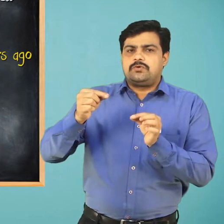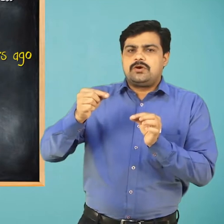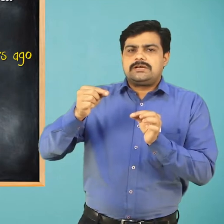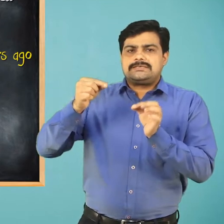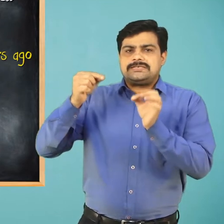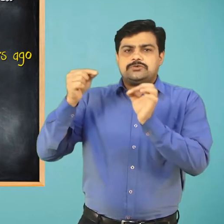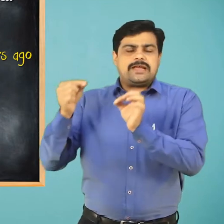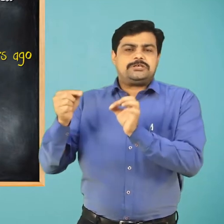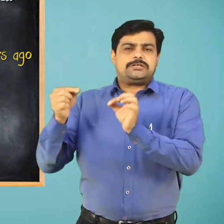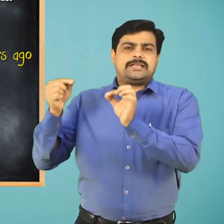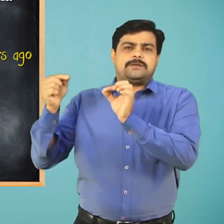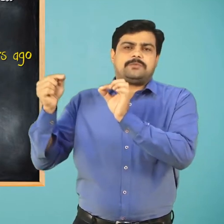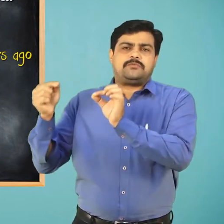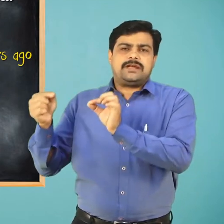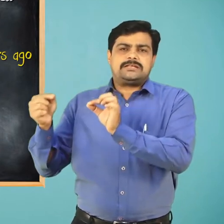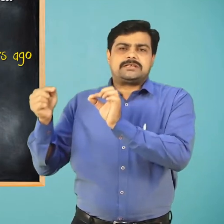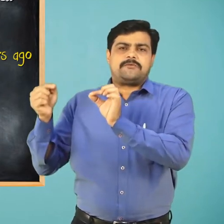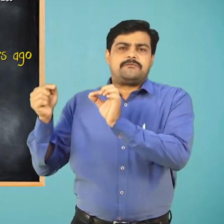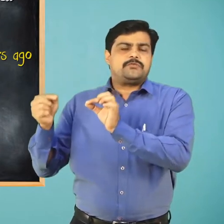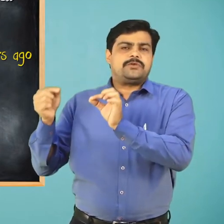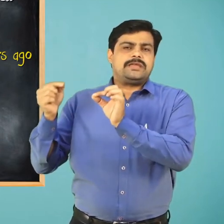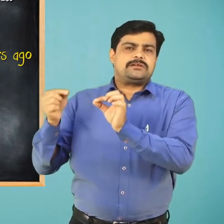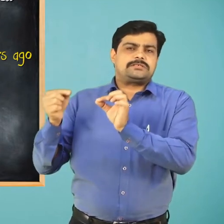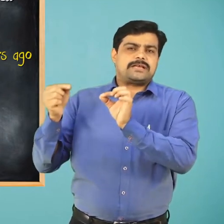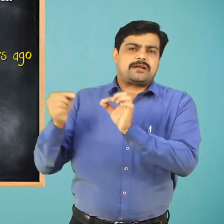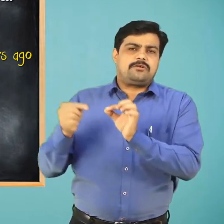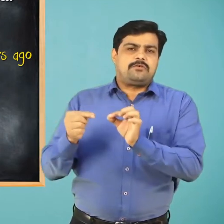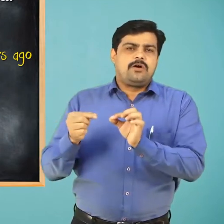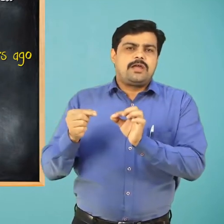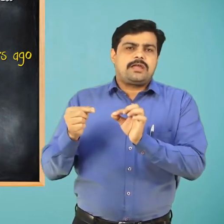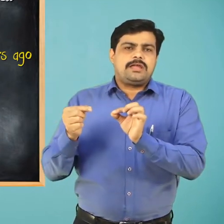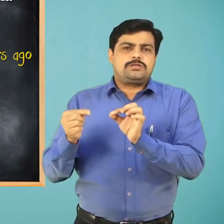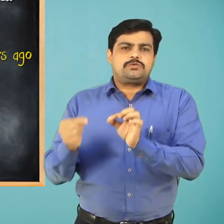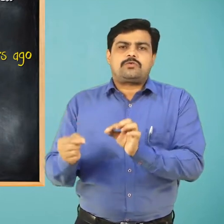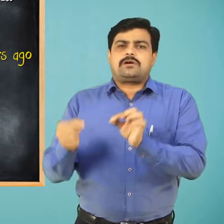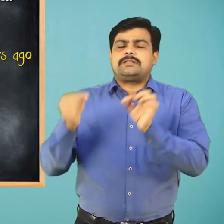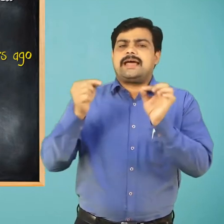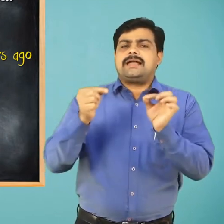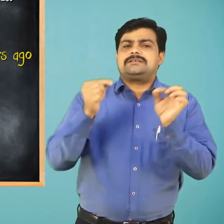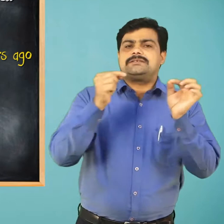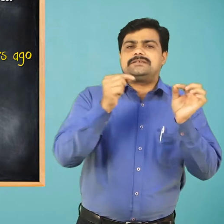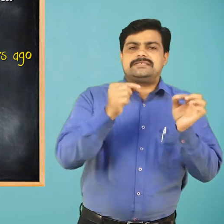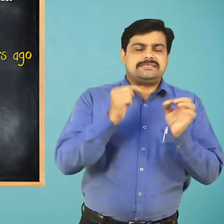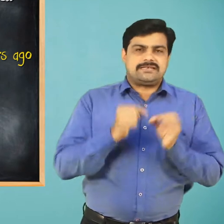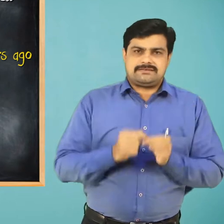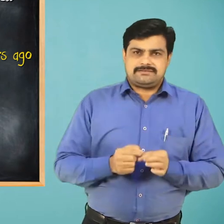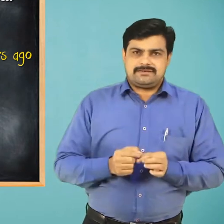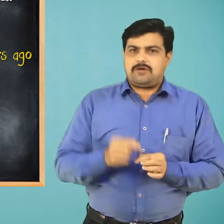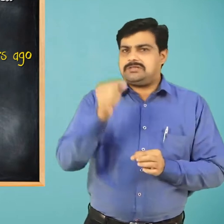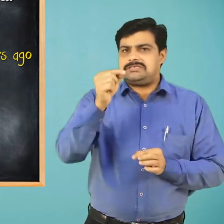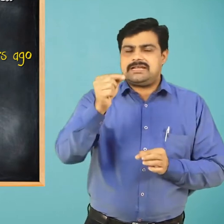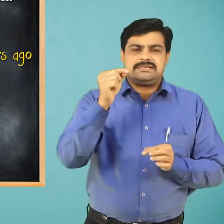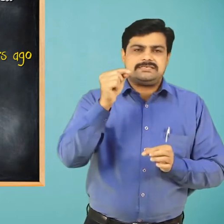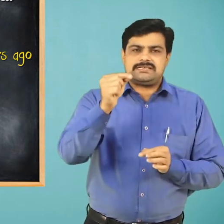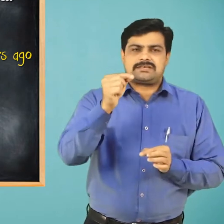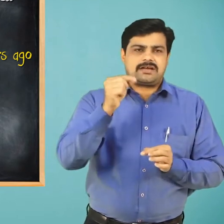into situation that prevails a few years ago, he took that decision. Now this sentence is